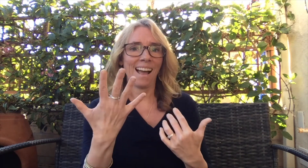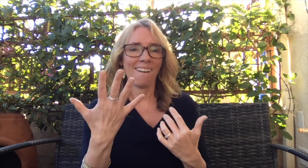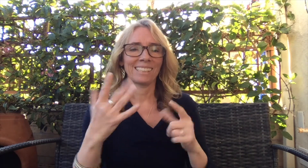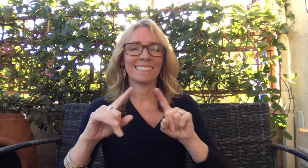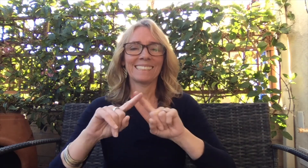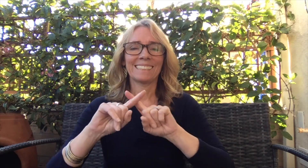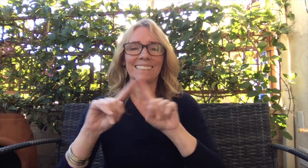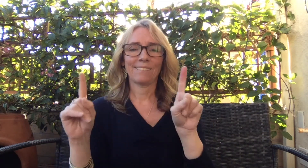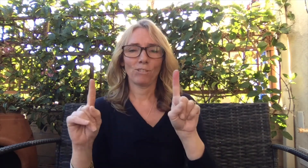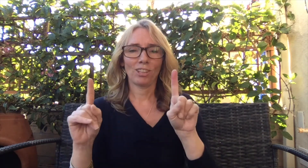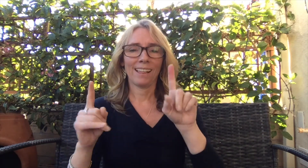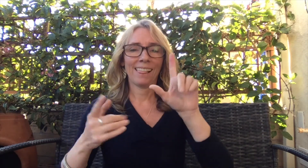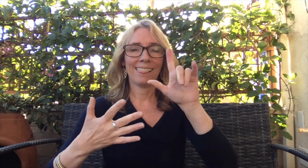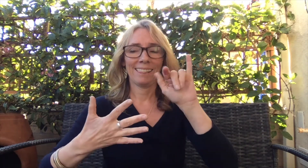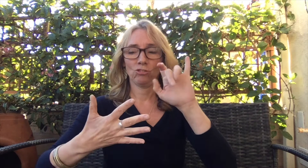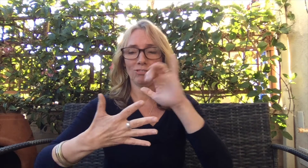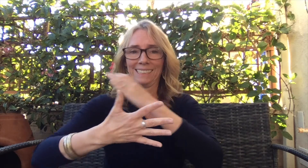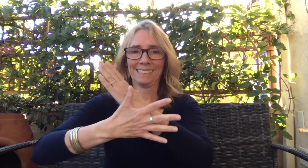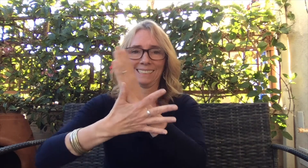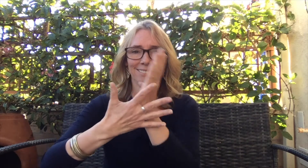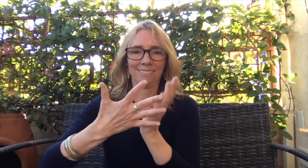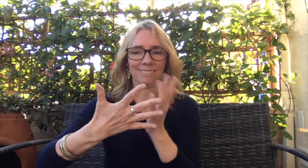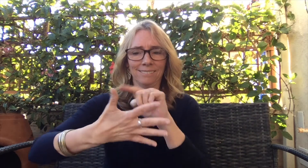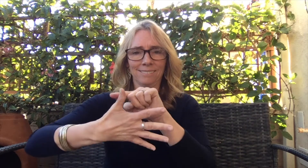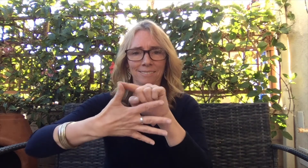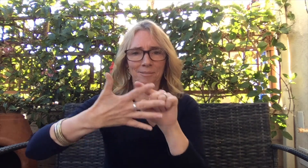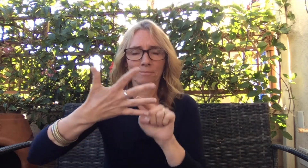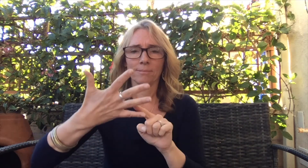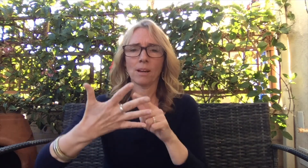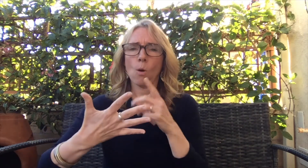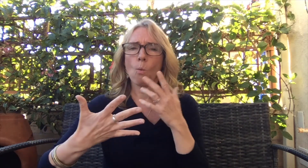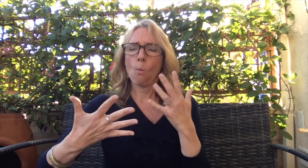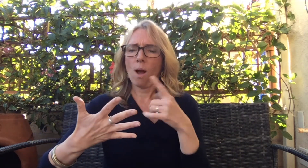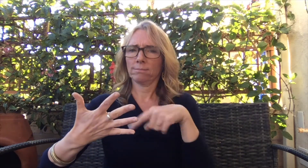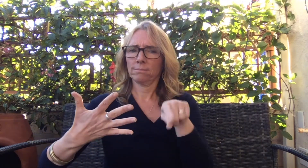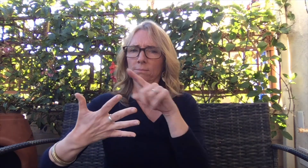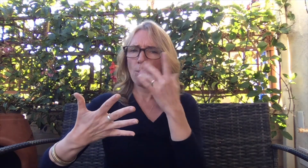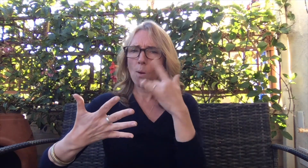So I would like to present 5 different types of literacy today.